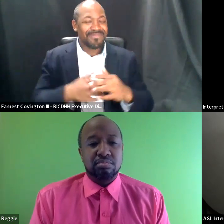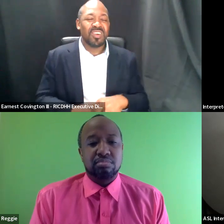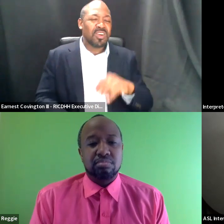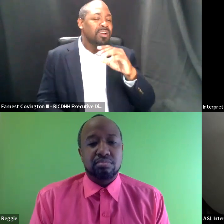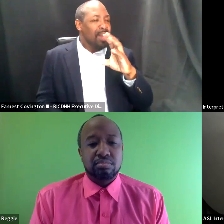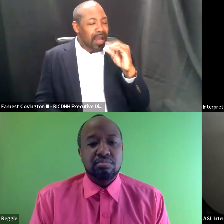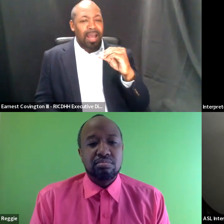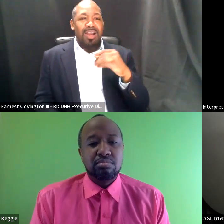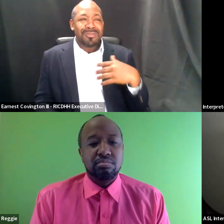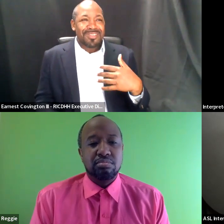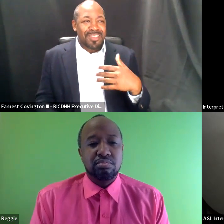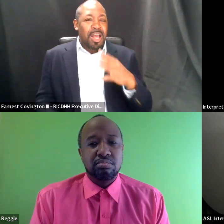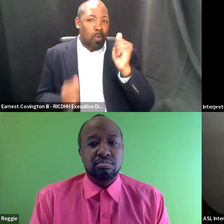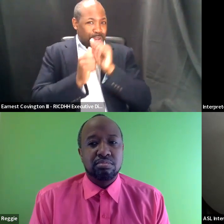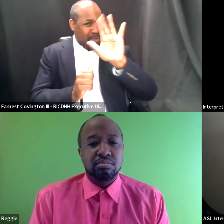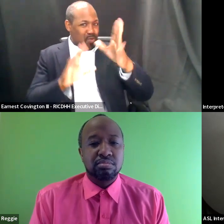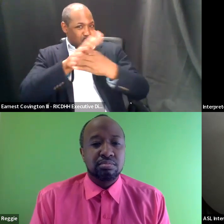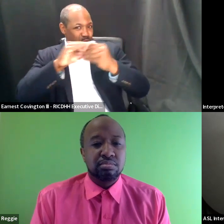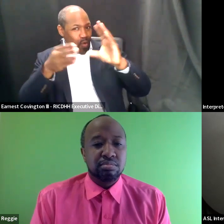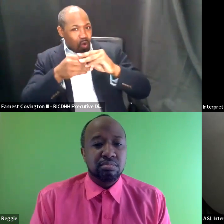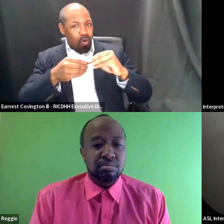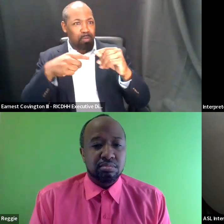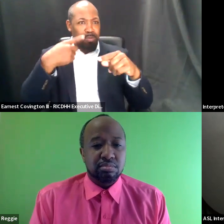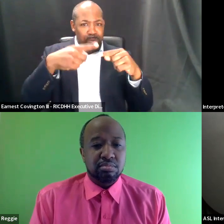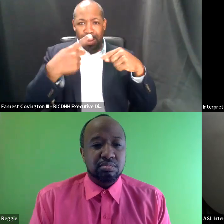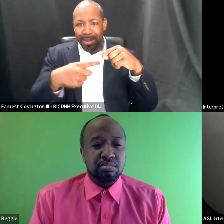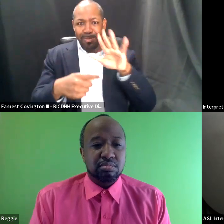to where you are now. It's astounding.